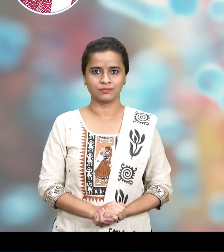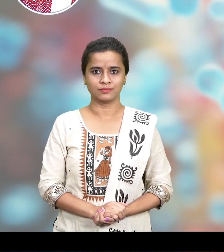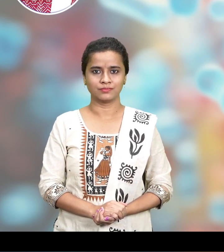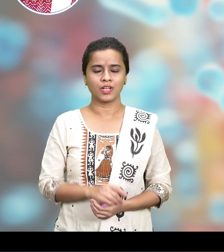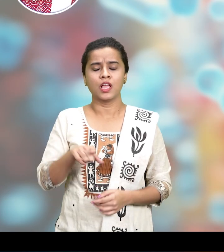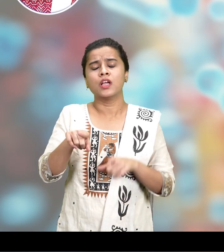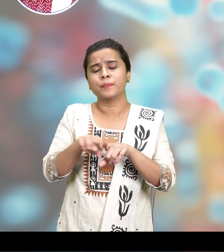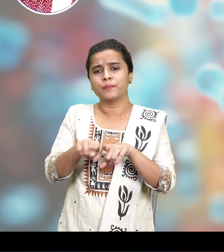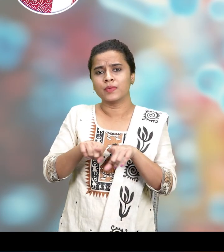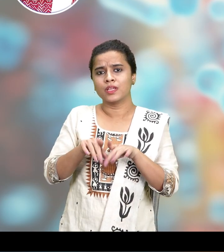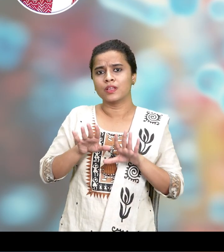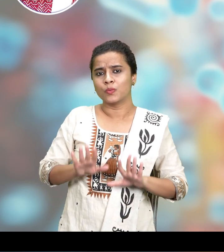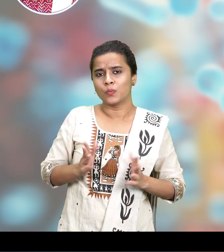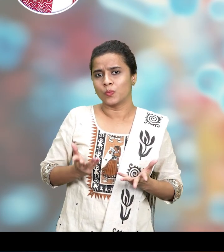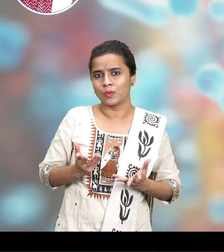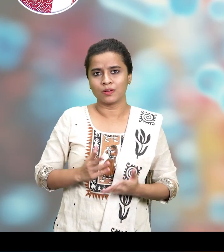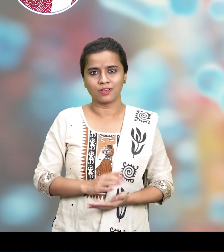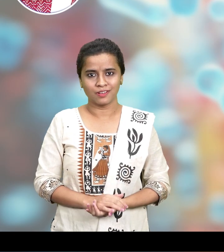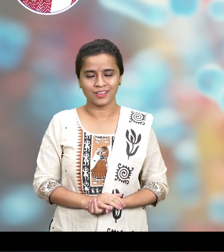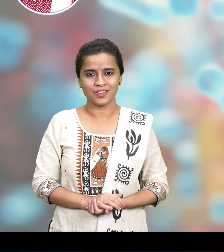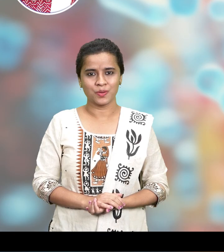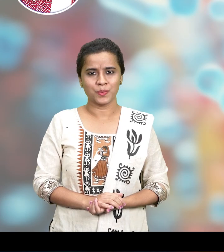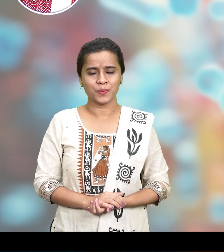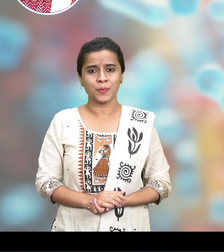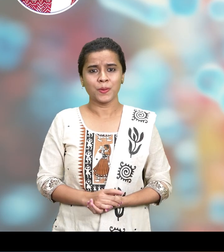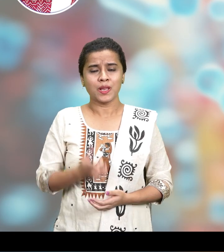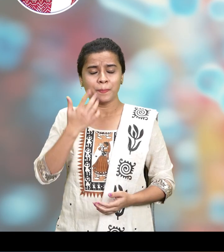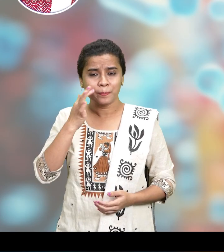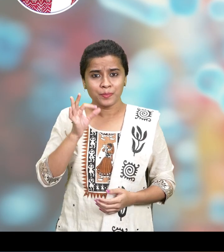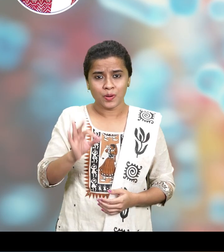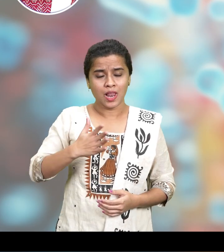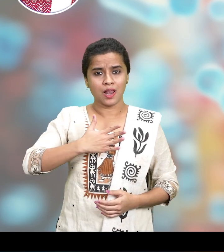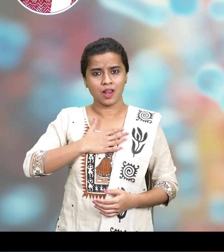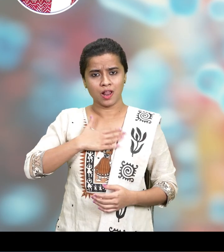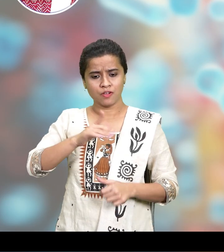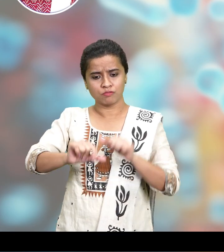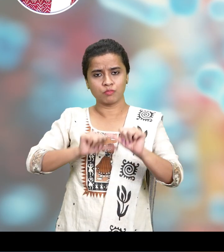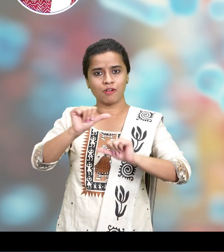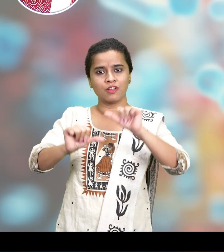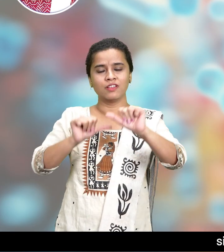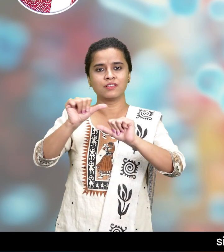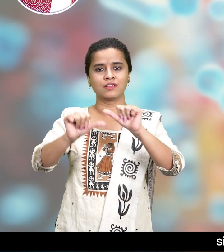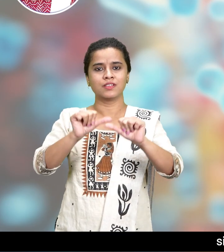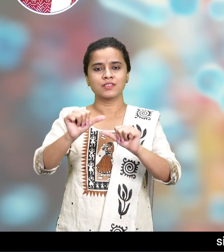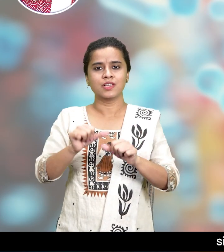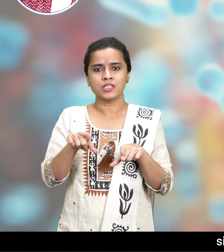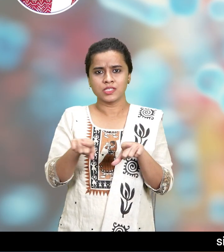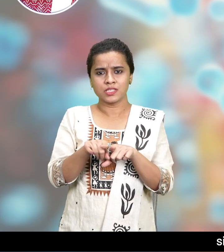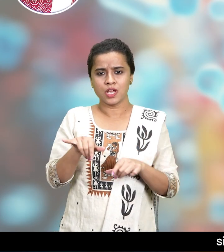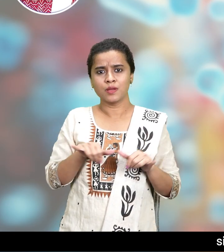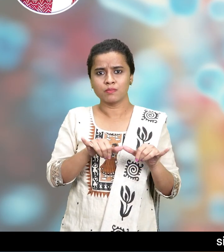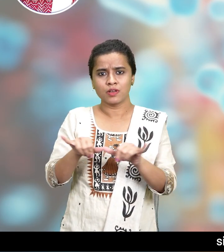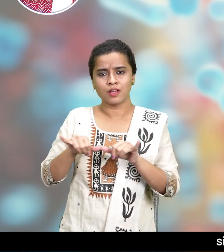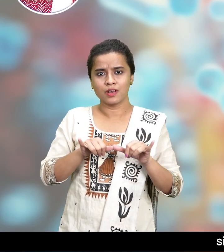This means that many important life processes are similar in